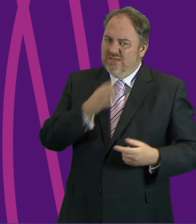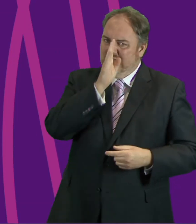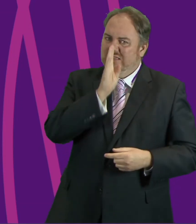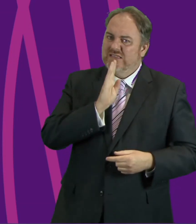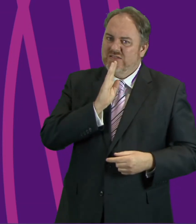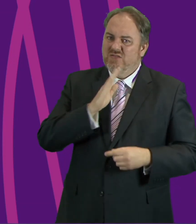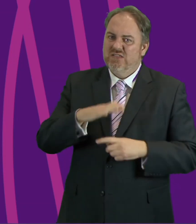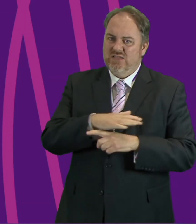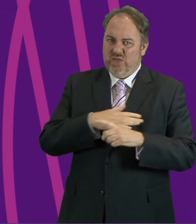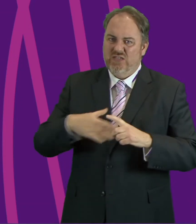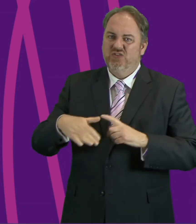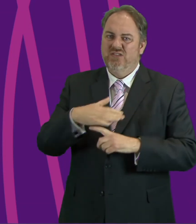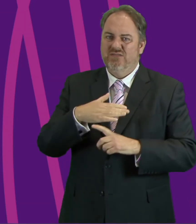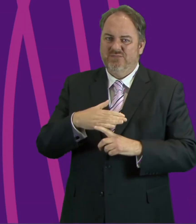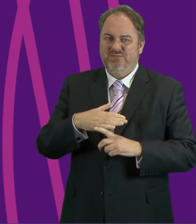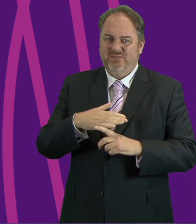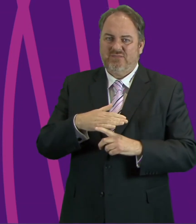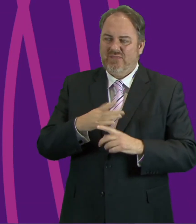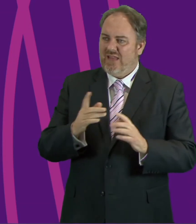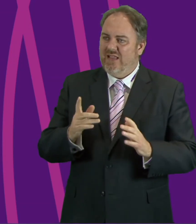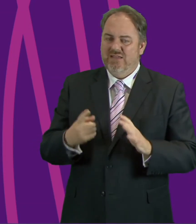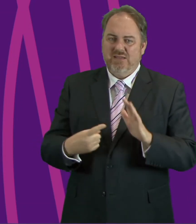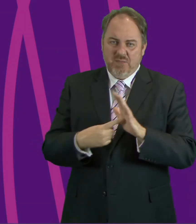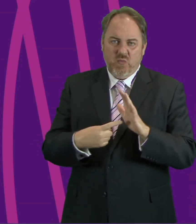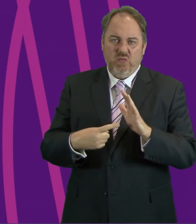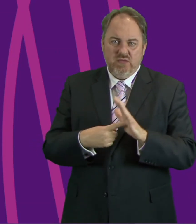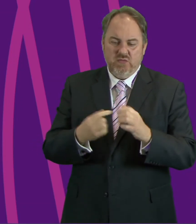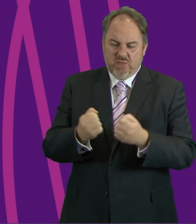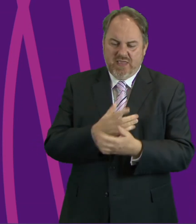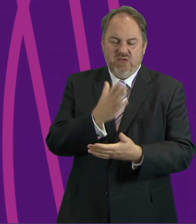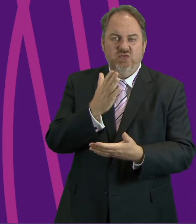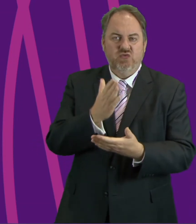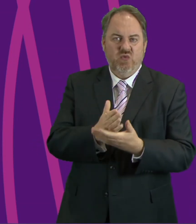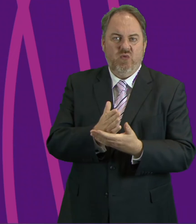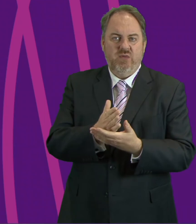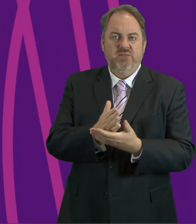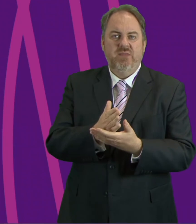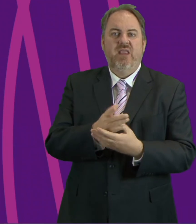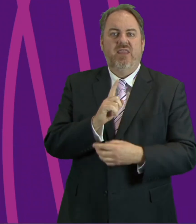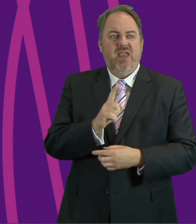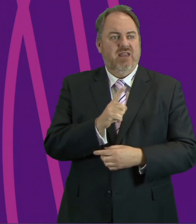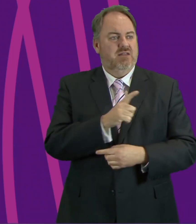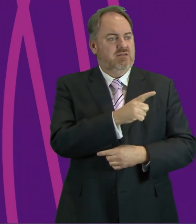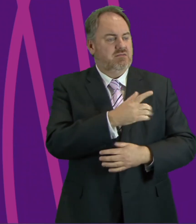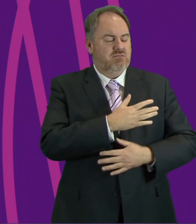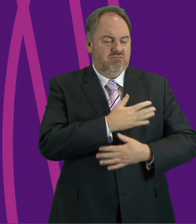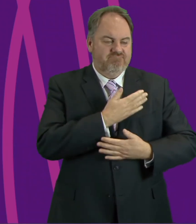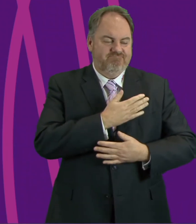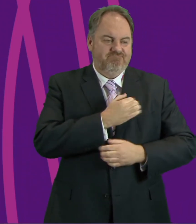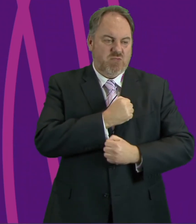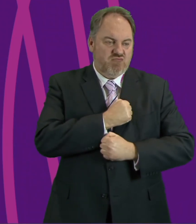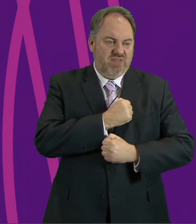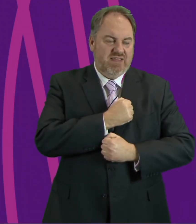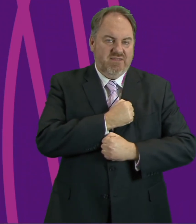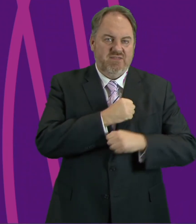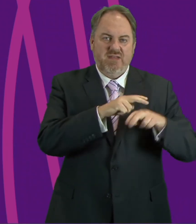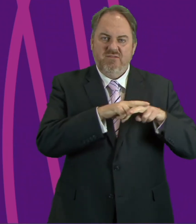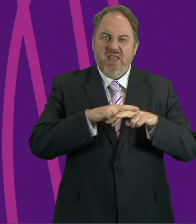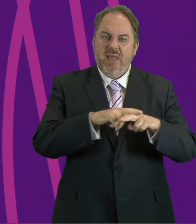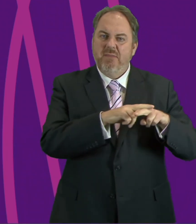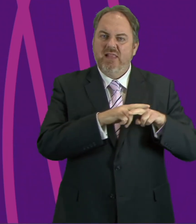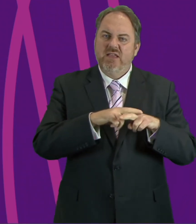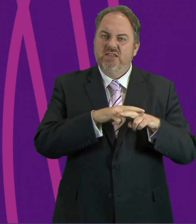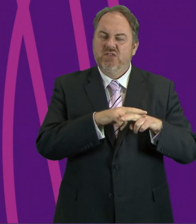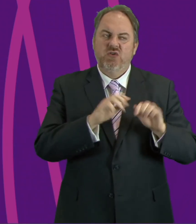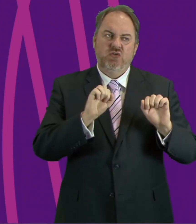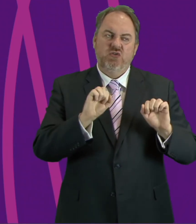in the current context of the need to keep the interests of bereaved families in the forefront